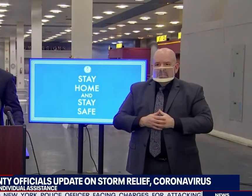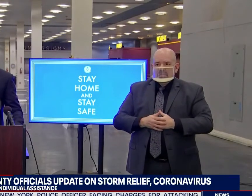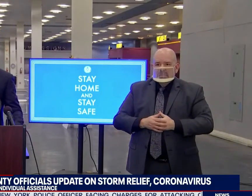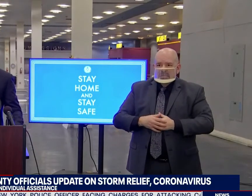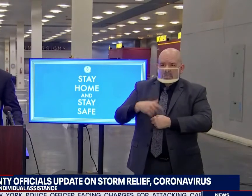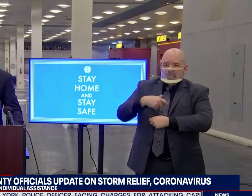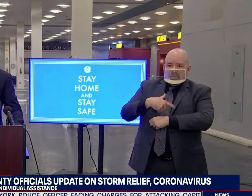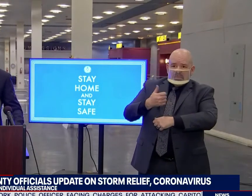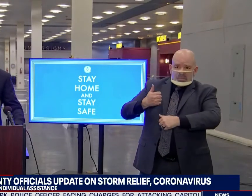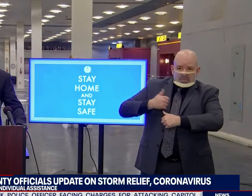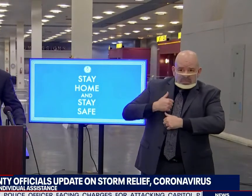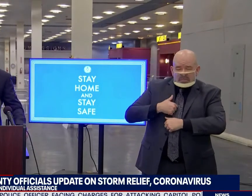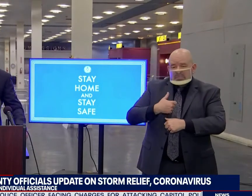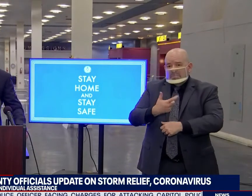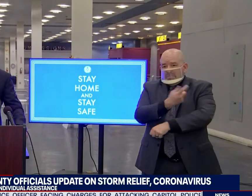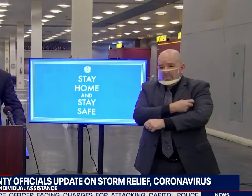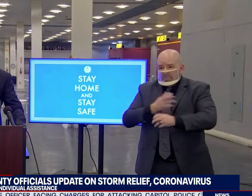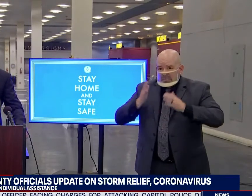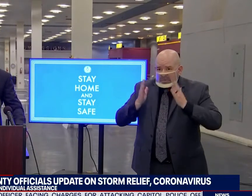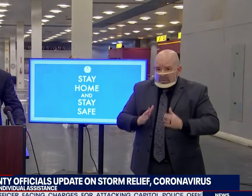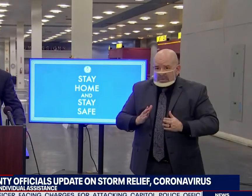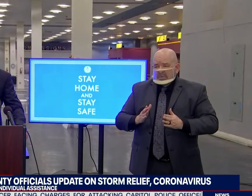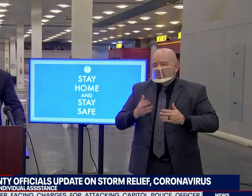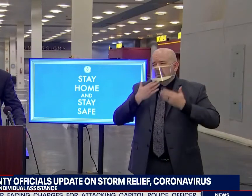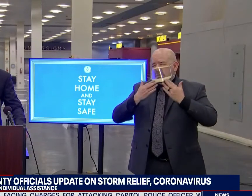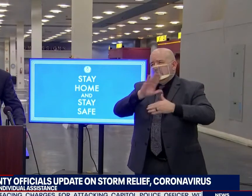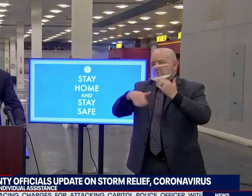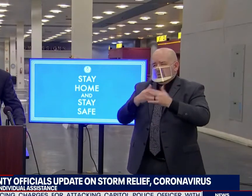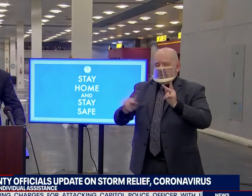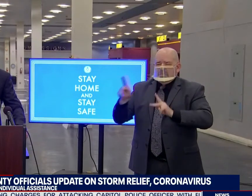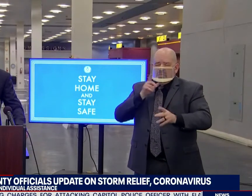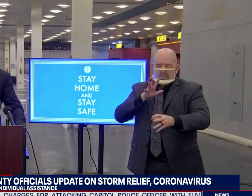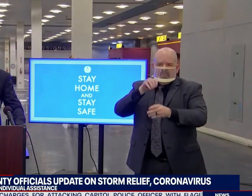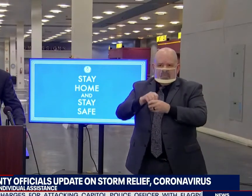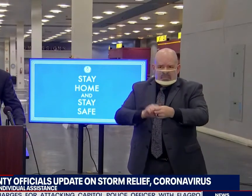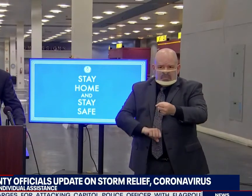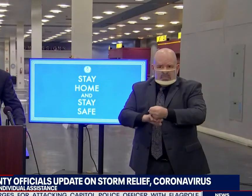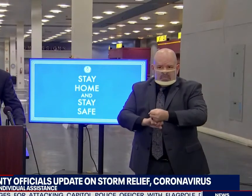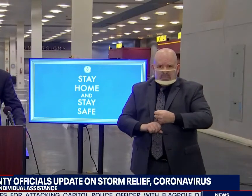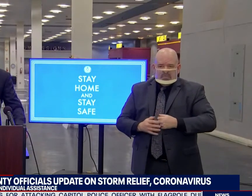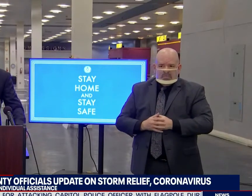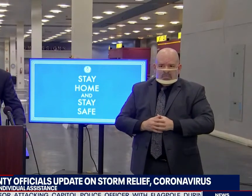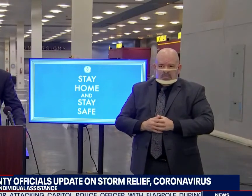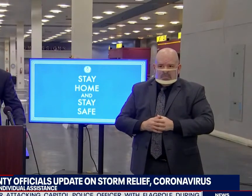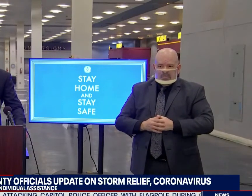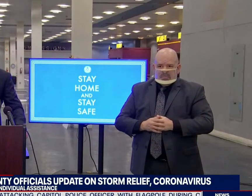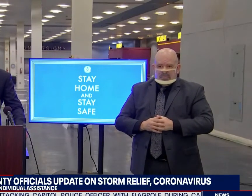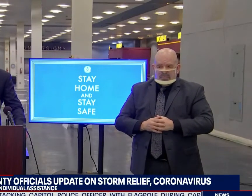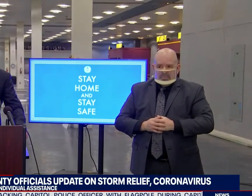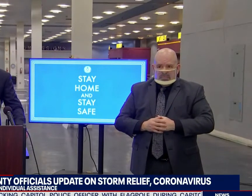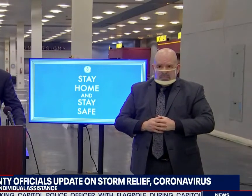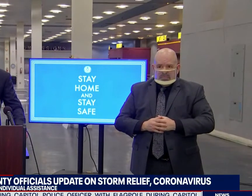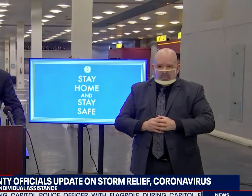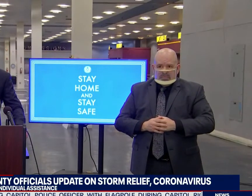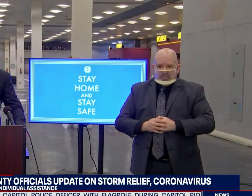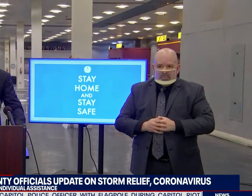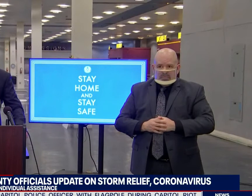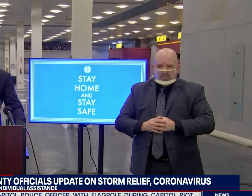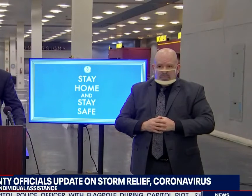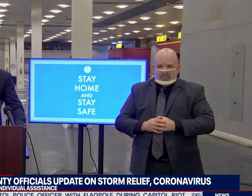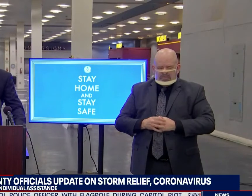everyone um who has agreed to help with those second doses as well. Um, uh, let's